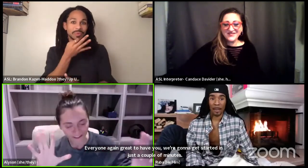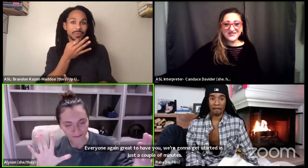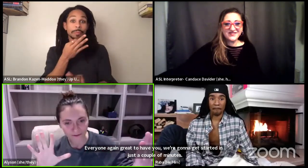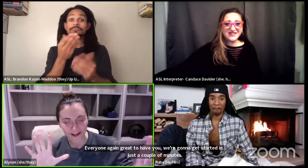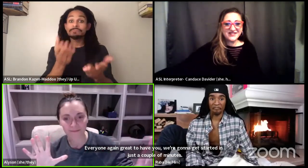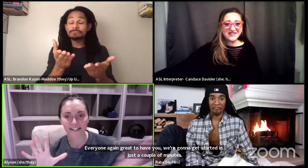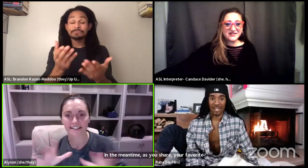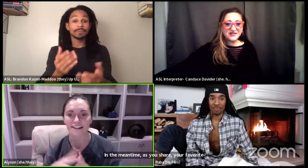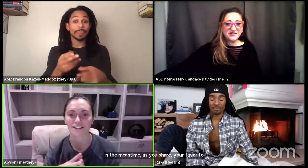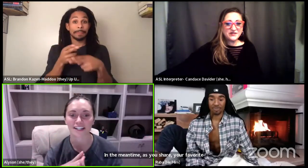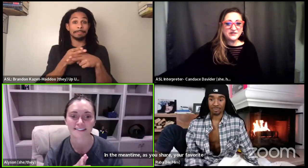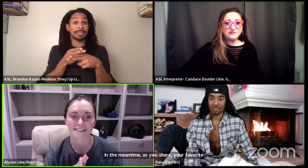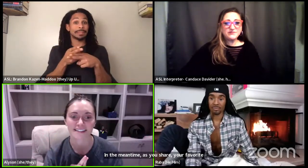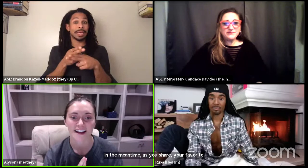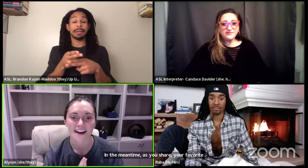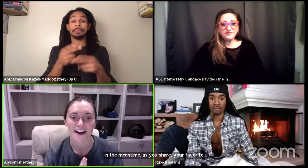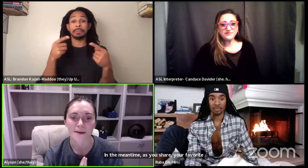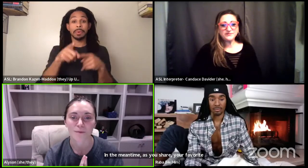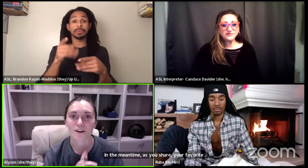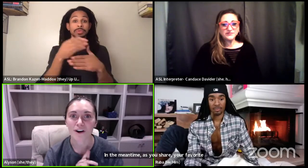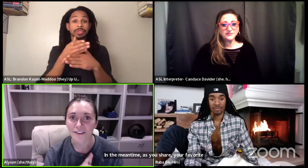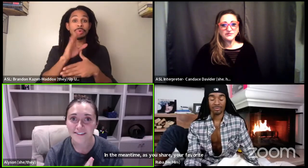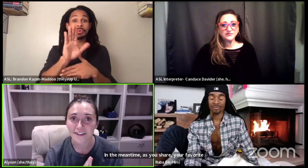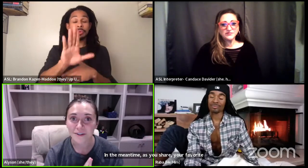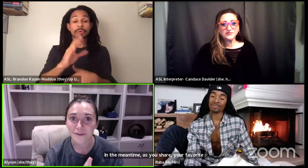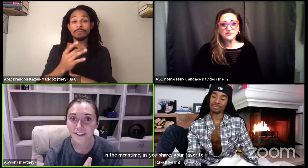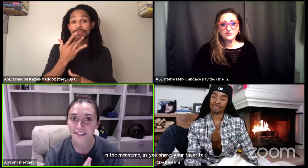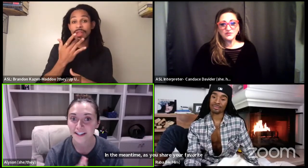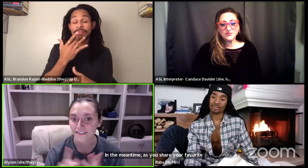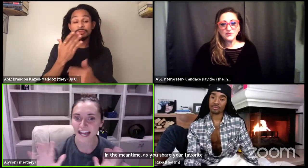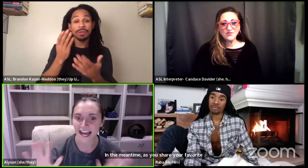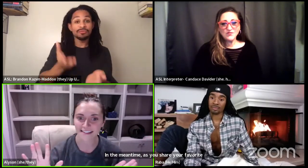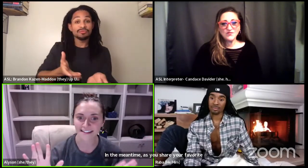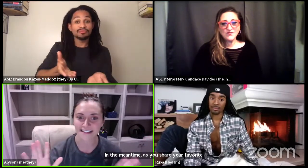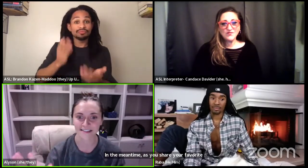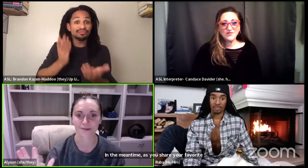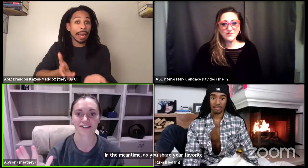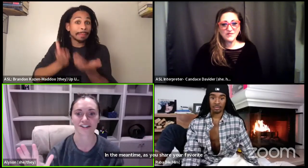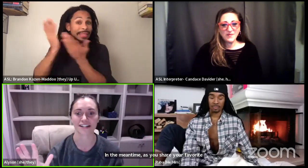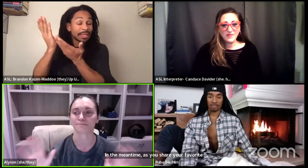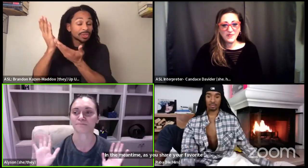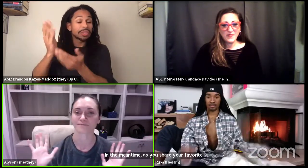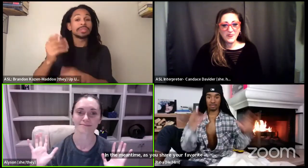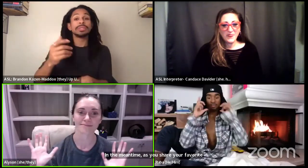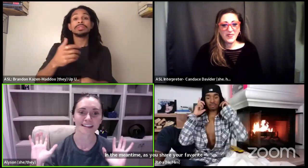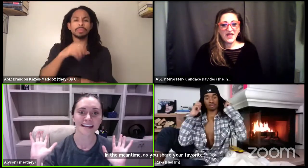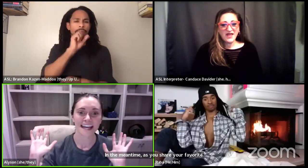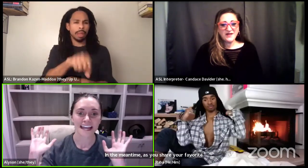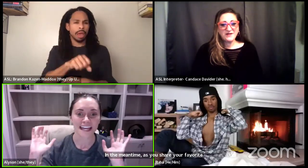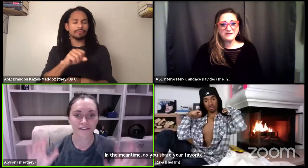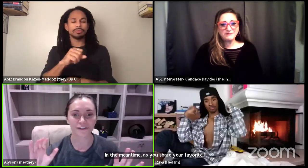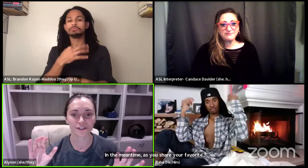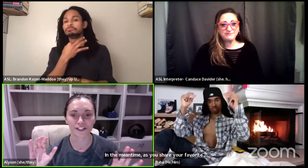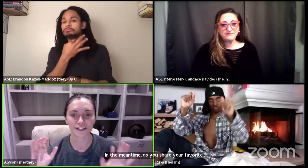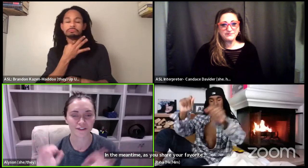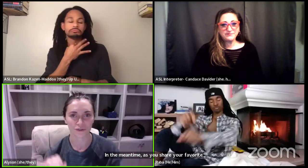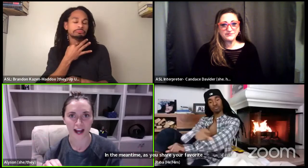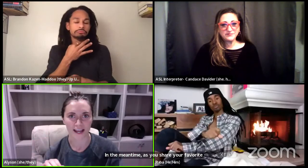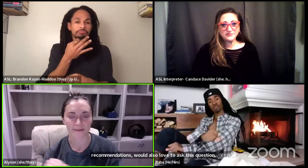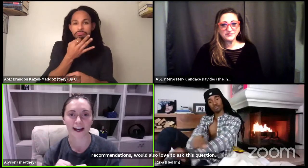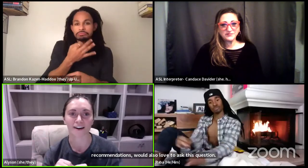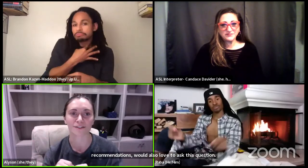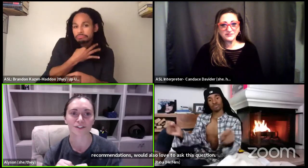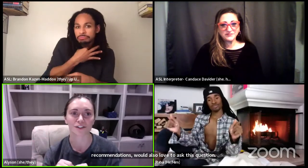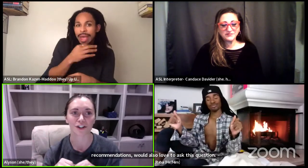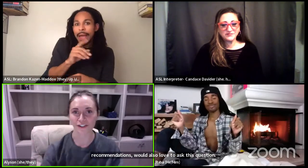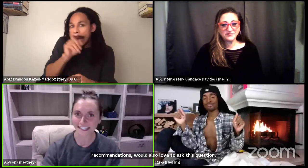your favorite recommendations, would also love to ask this question. If you could